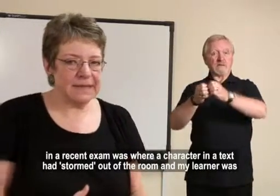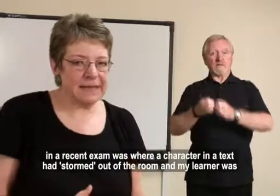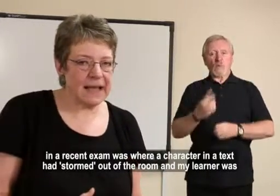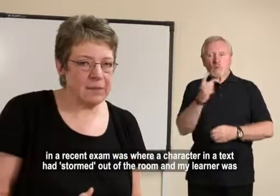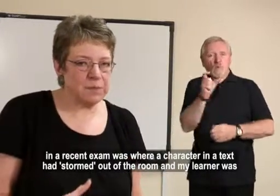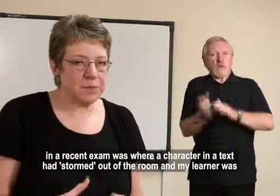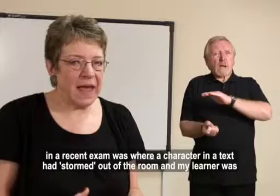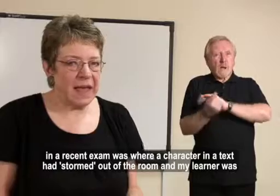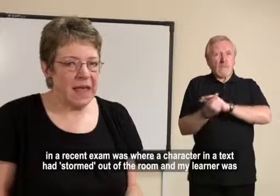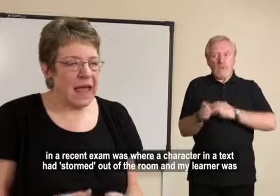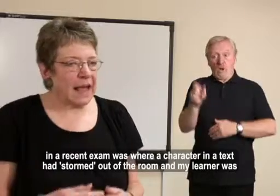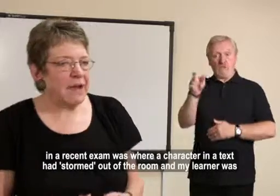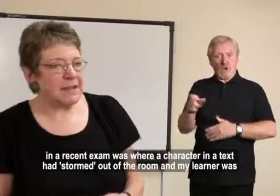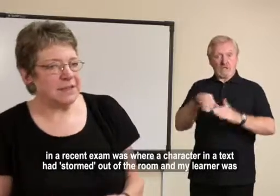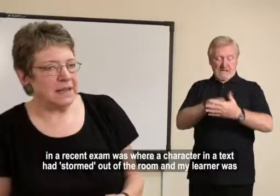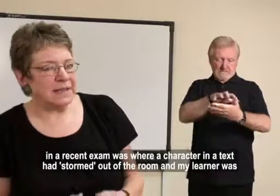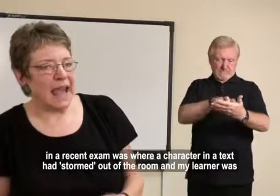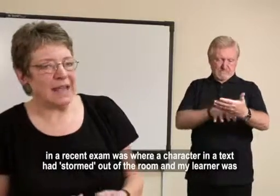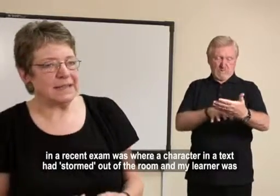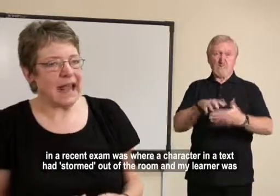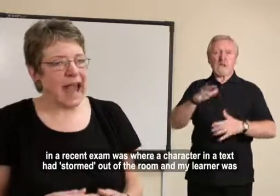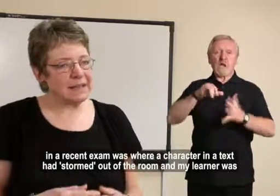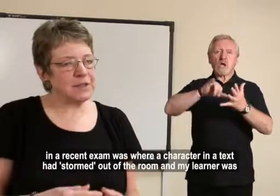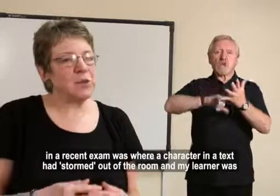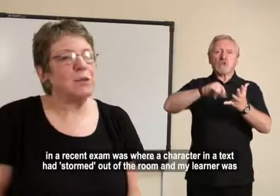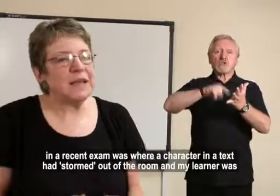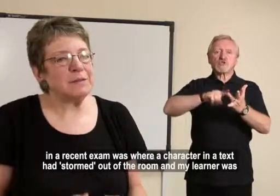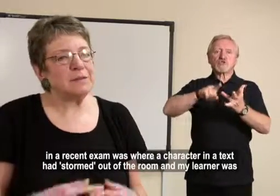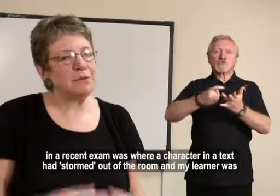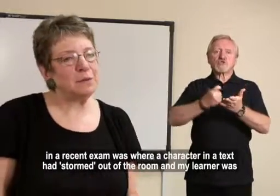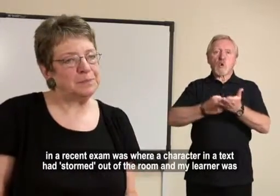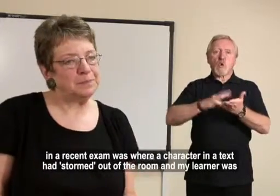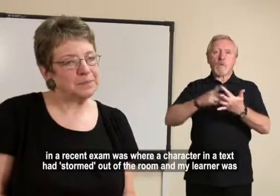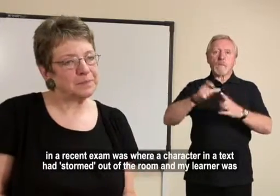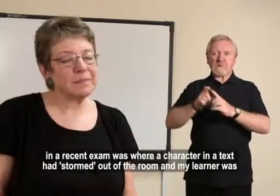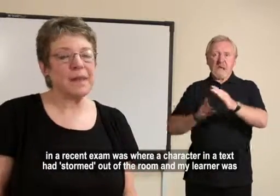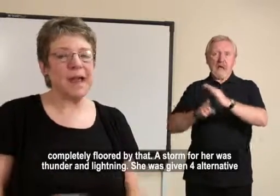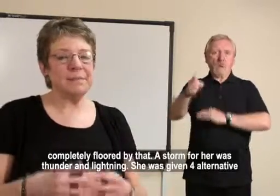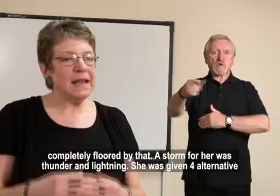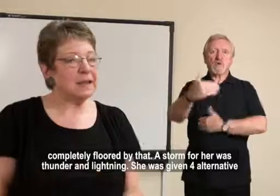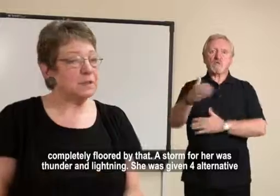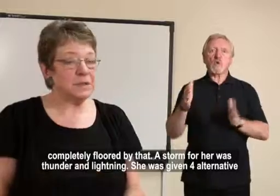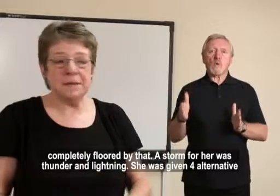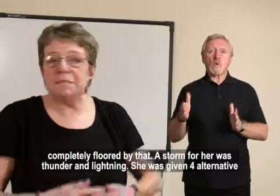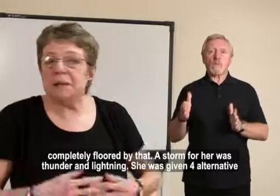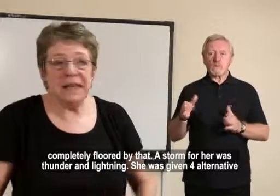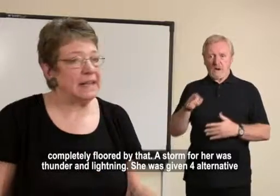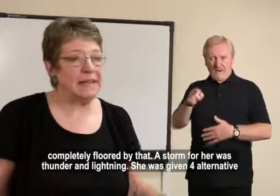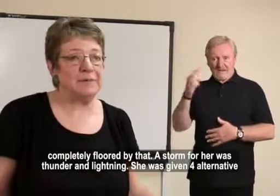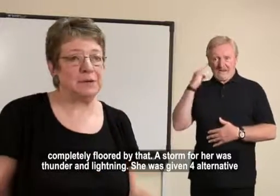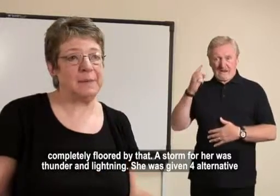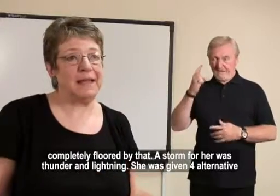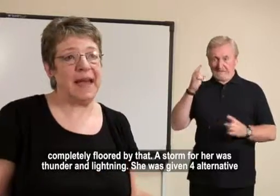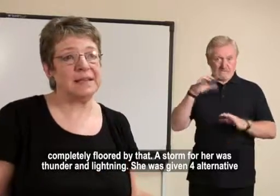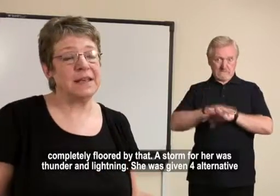in a recent exam was where a character in a text had stormed out of the room. And my learner was